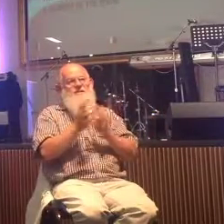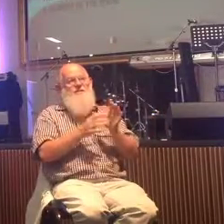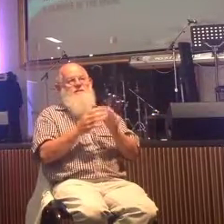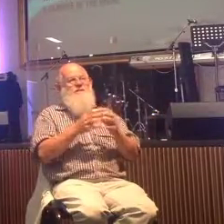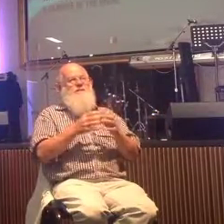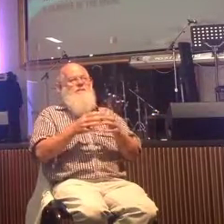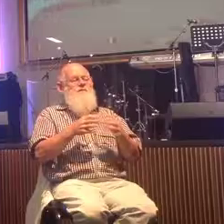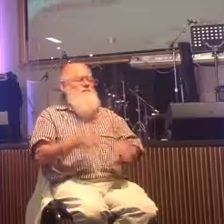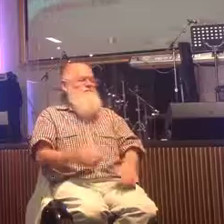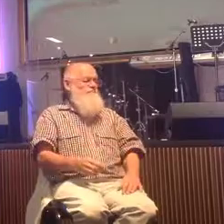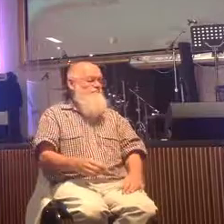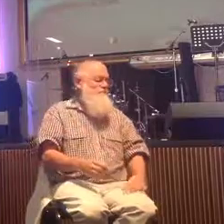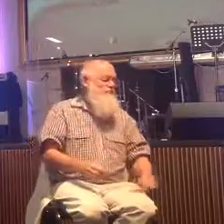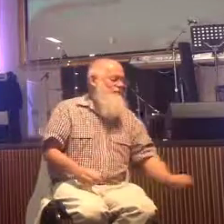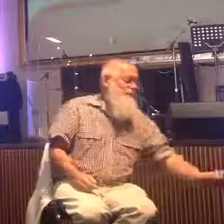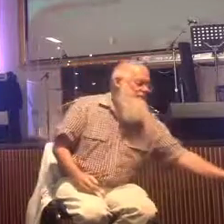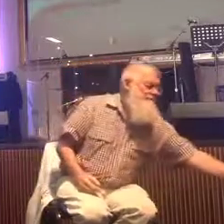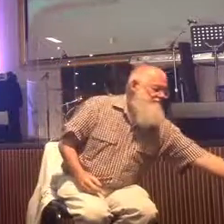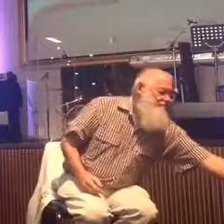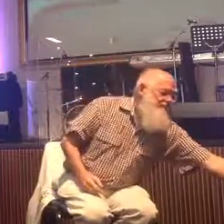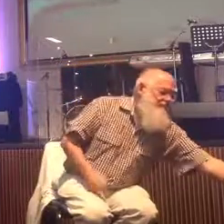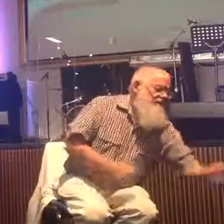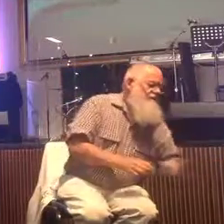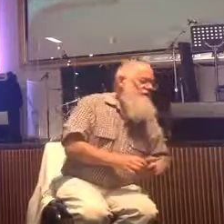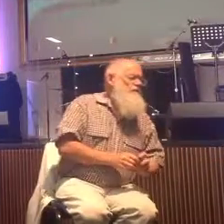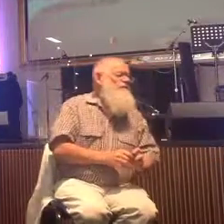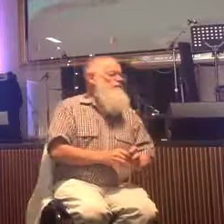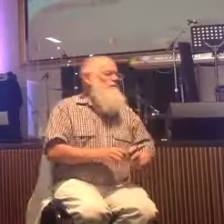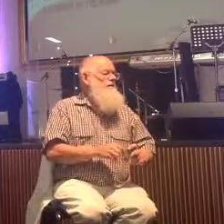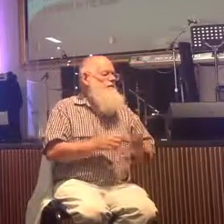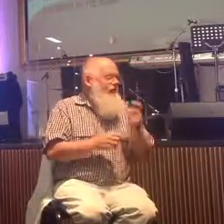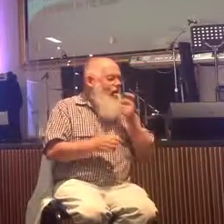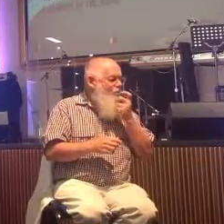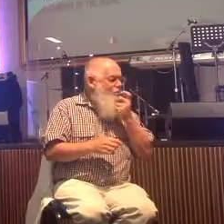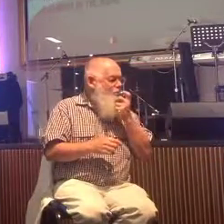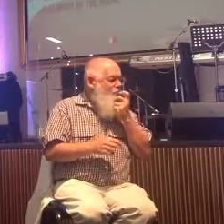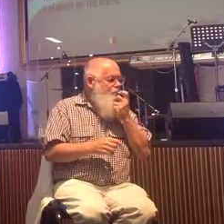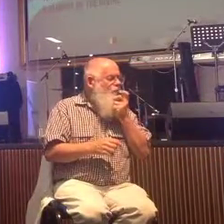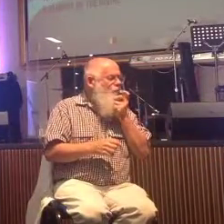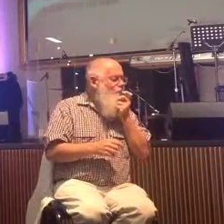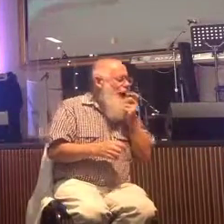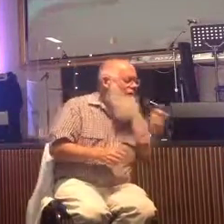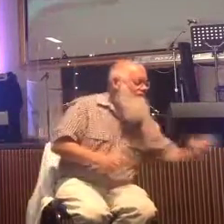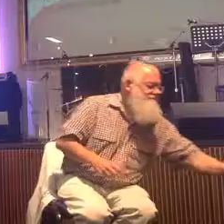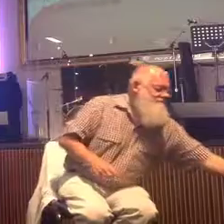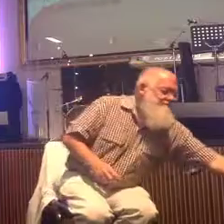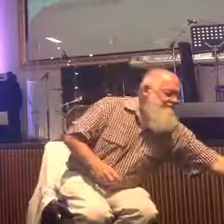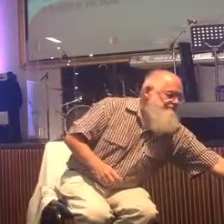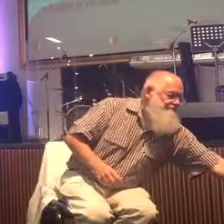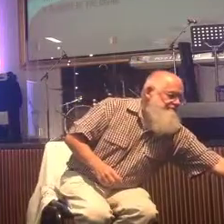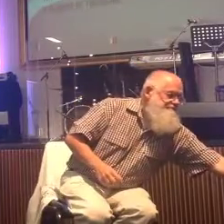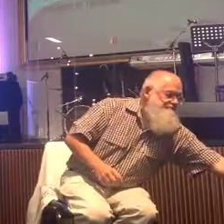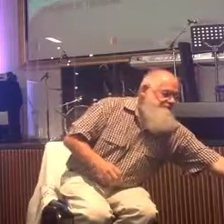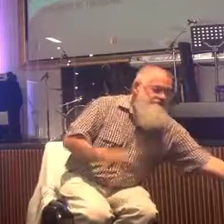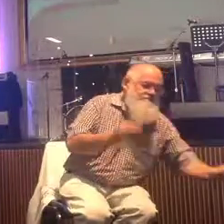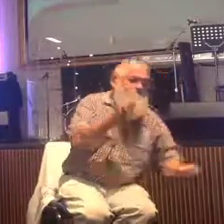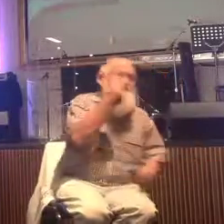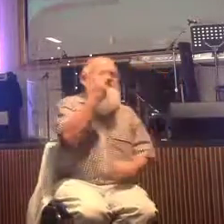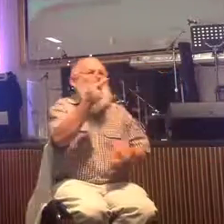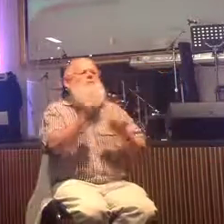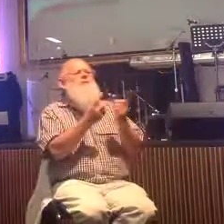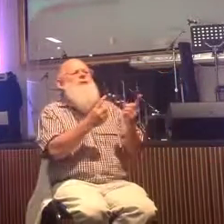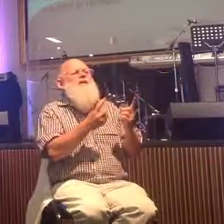So there's two things probably that I want to talk about, how we limit the transforming ability of Jesus.